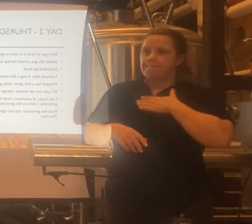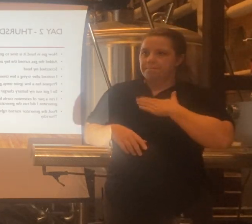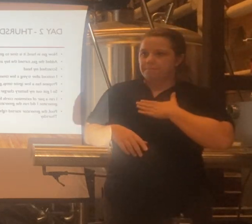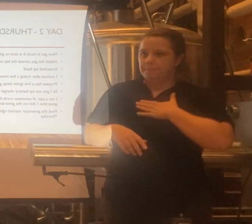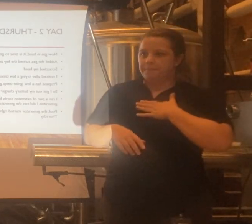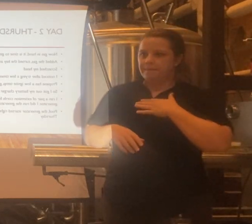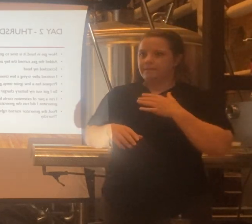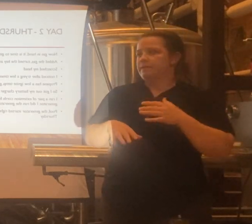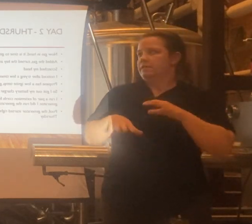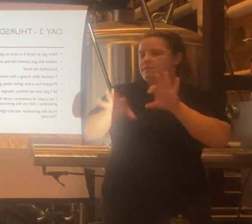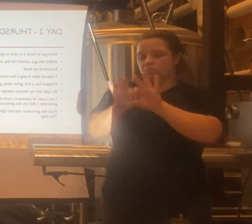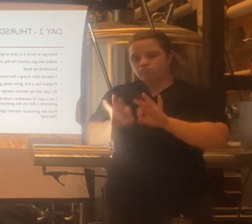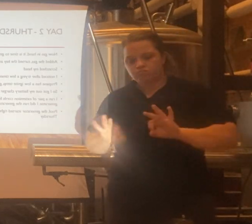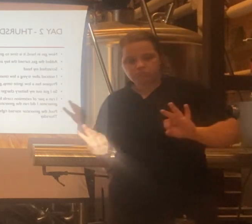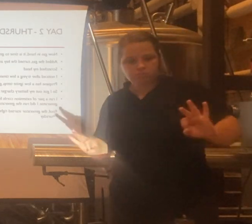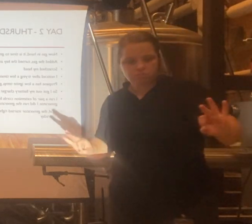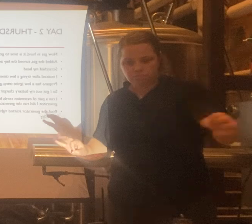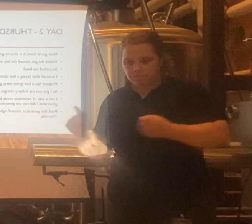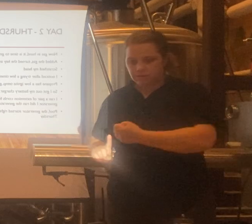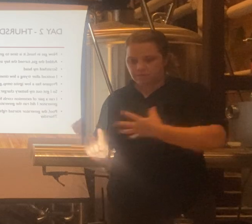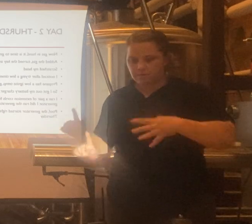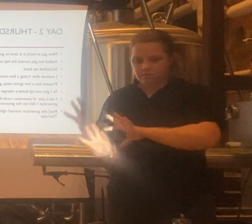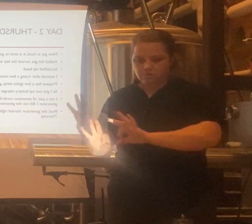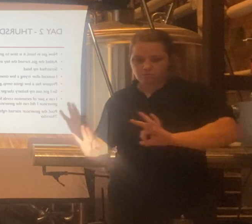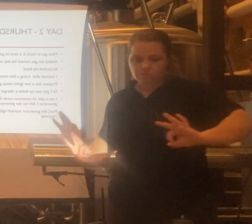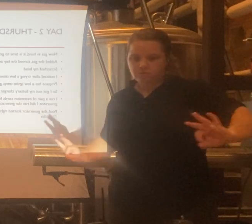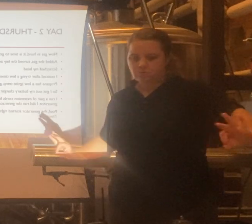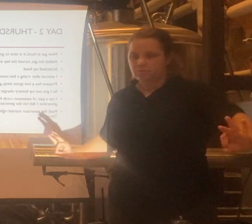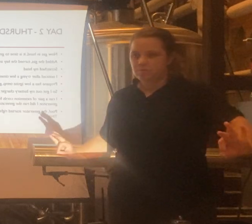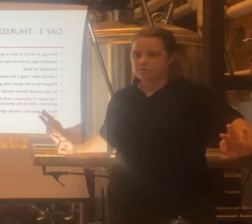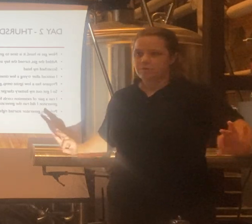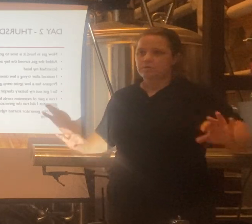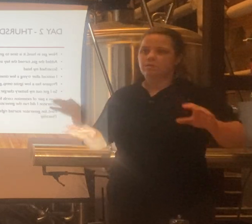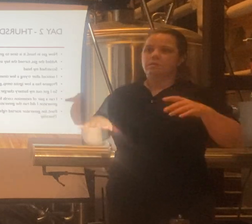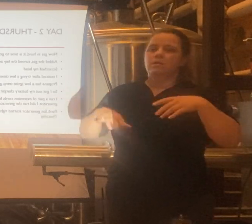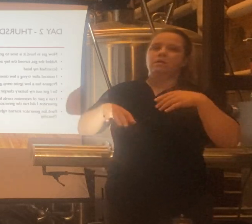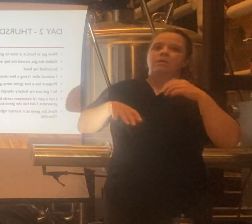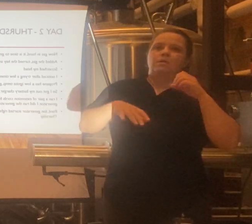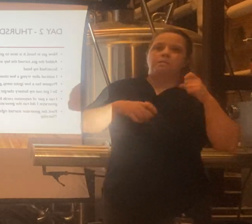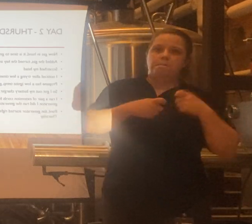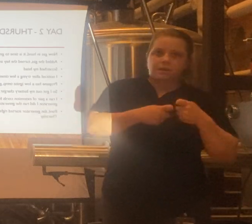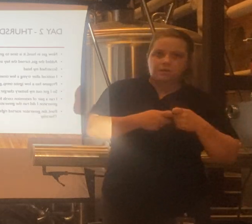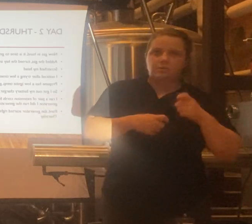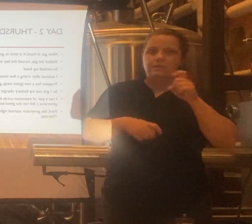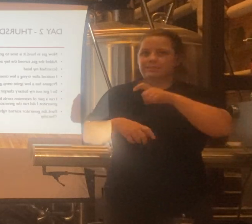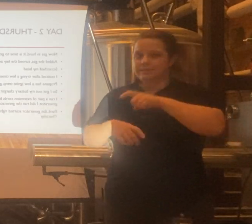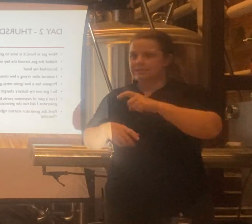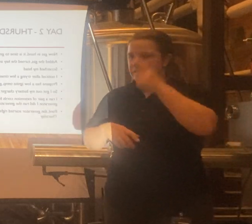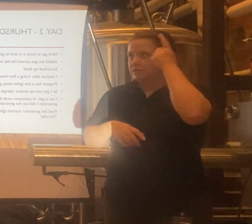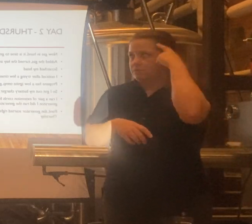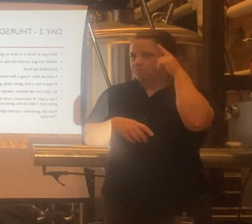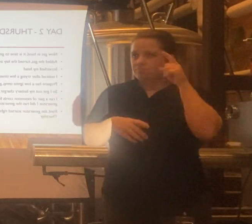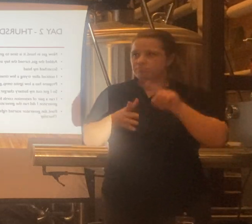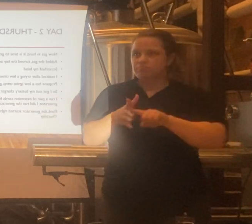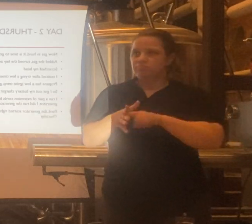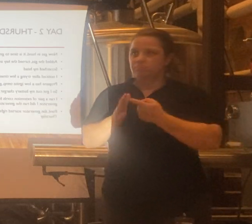to remember, is that battery capacity on your generators, either keep them on a charger all the time or be prepared to get them charged up